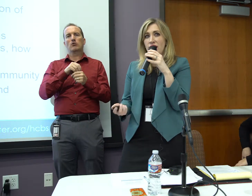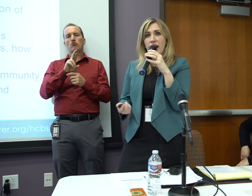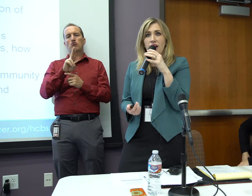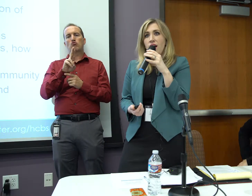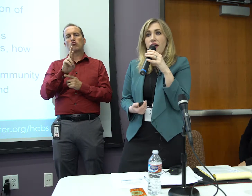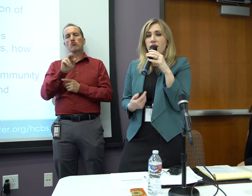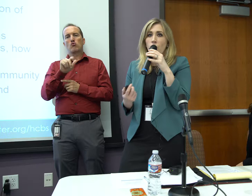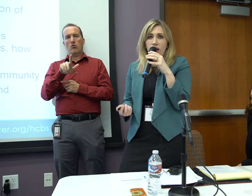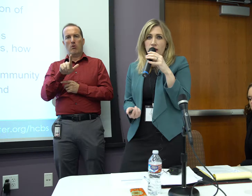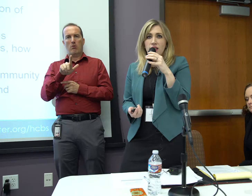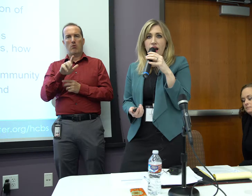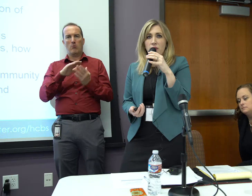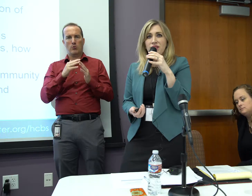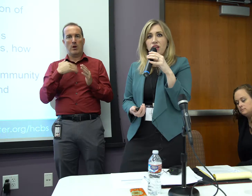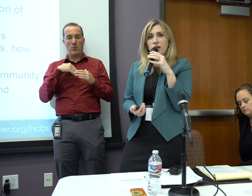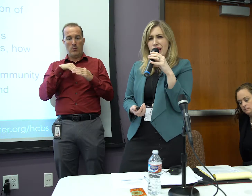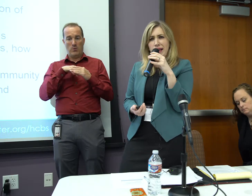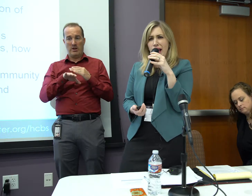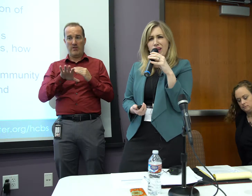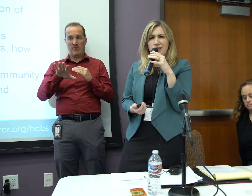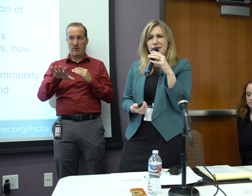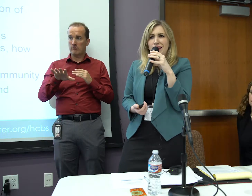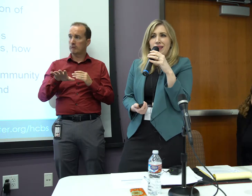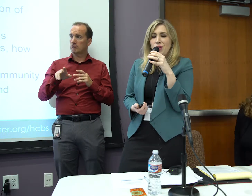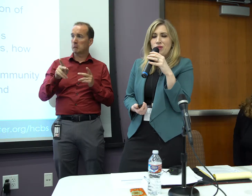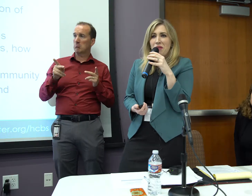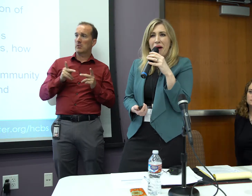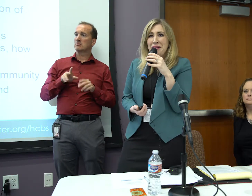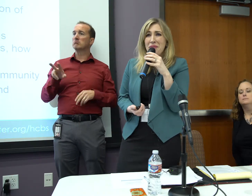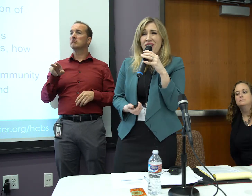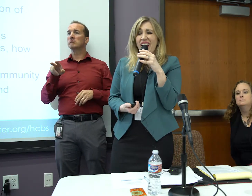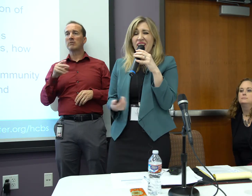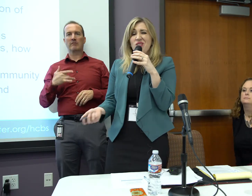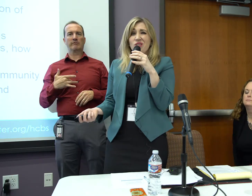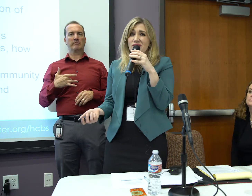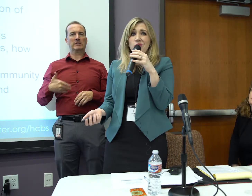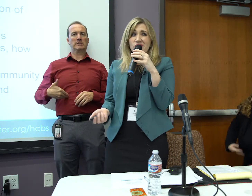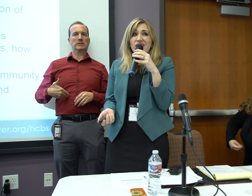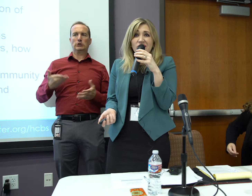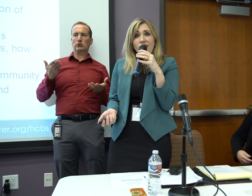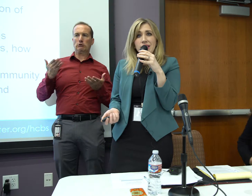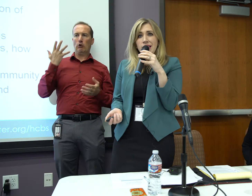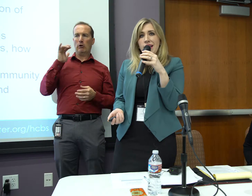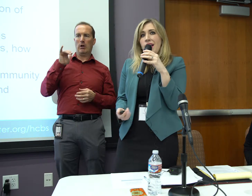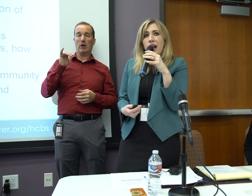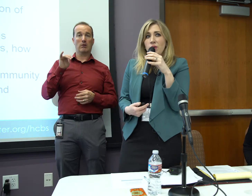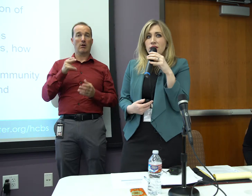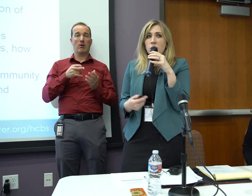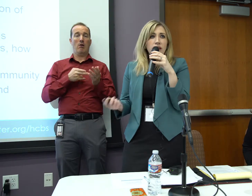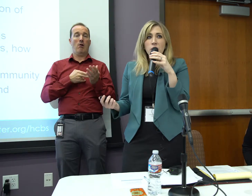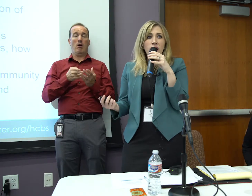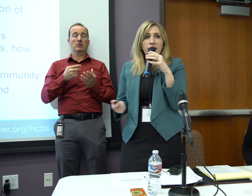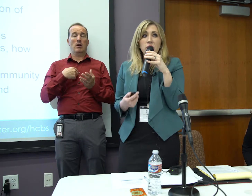and I have to say, I think I went into that particular setting having, some thoughts about how the services would look, in all honesty, and